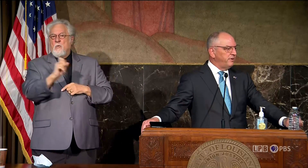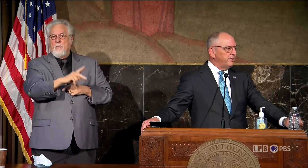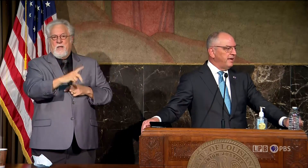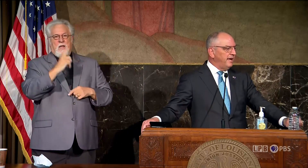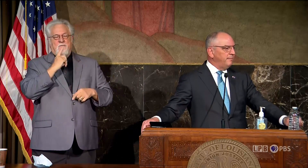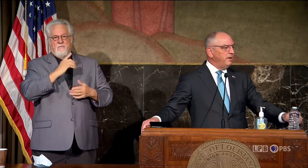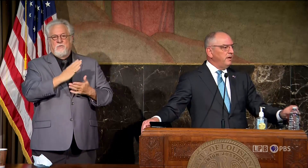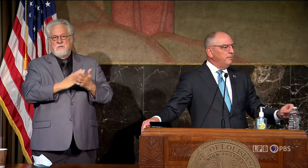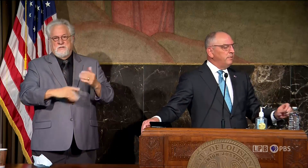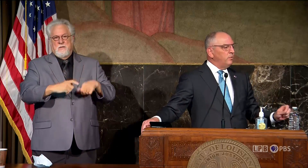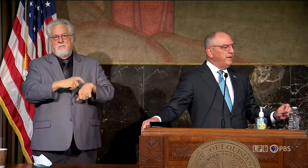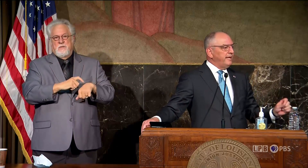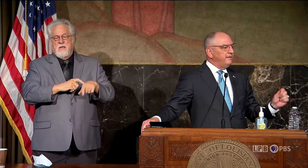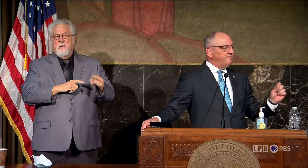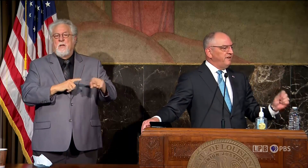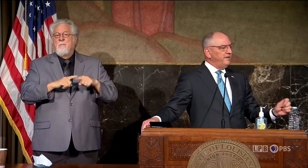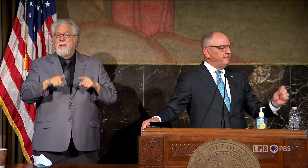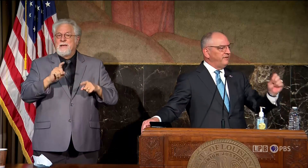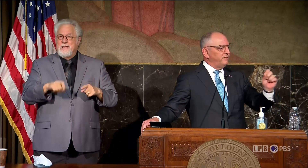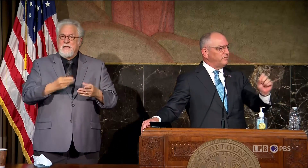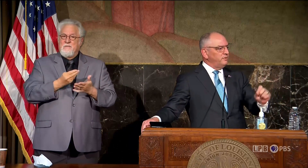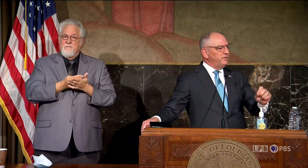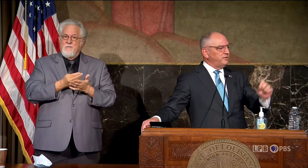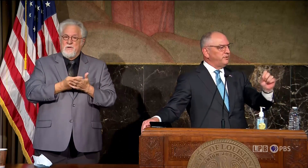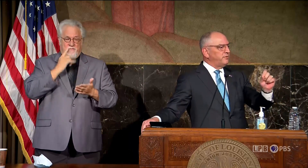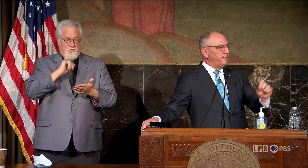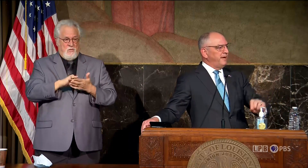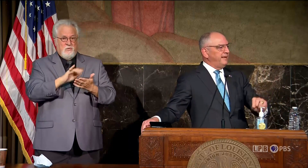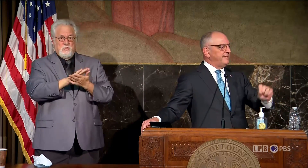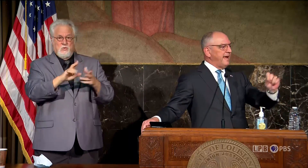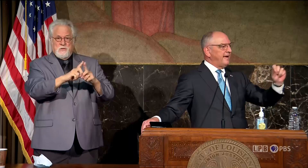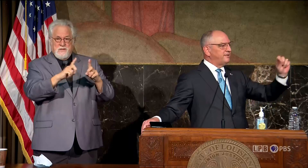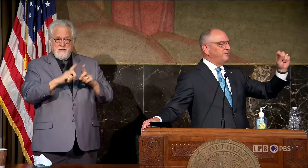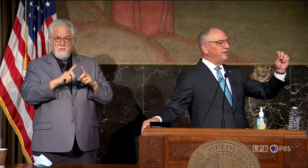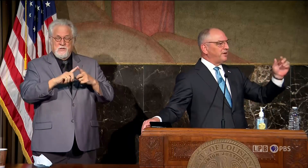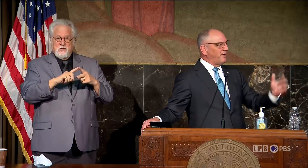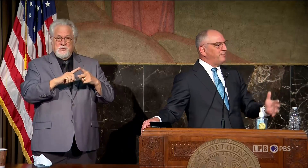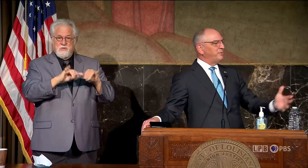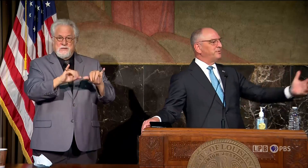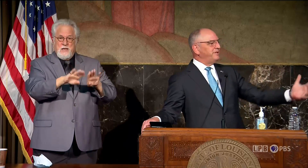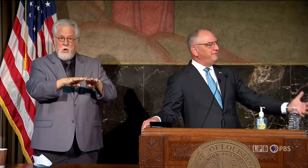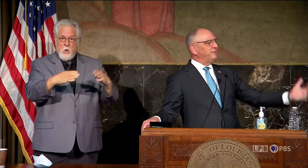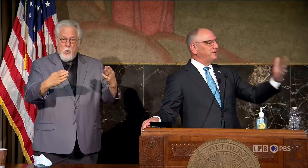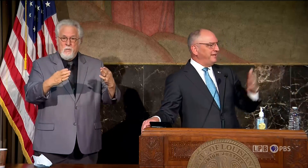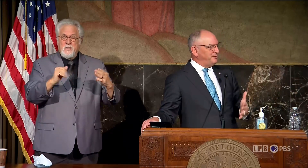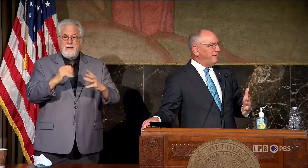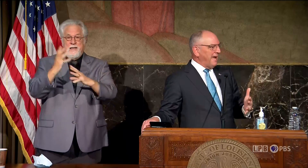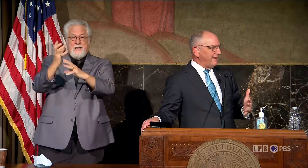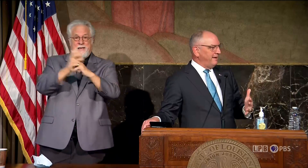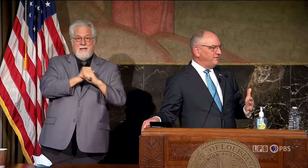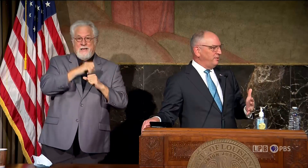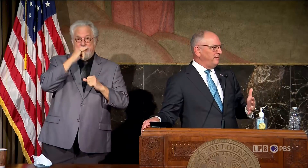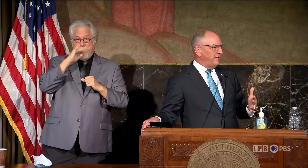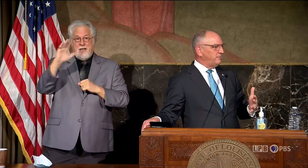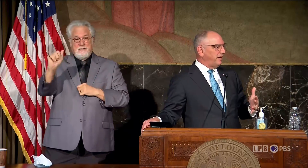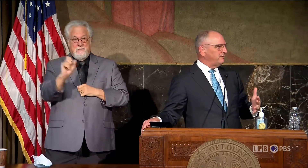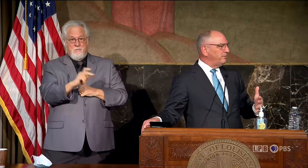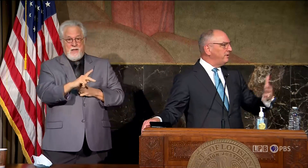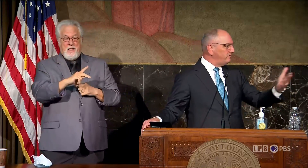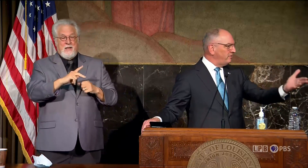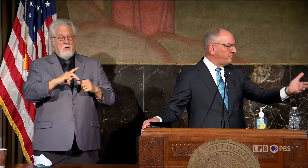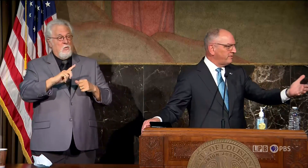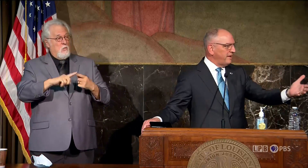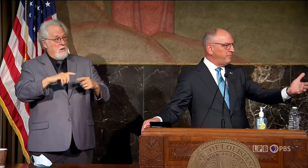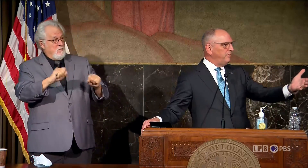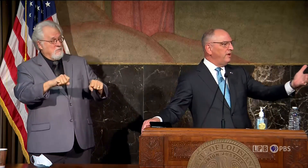some period of time, but we need the funding for those school districts to remain intact so that they're able to receive those kids back as soon as that's possible.